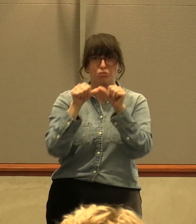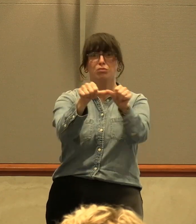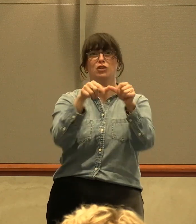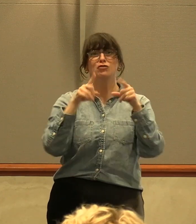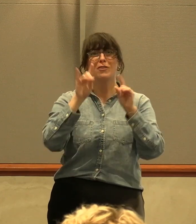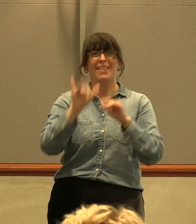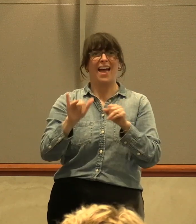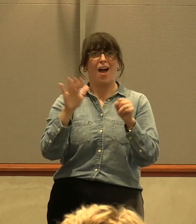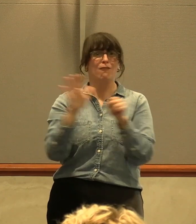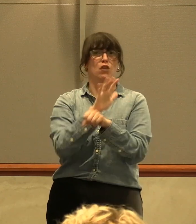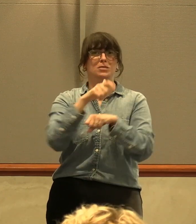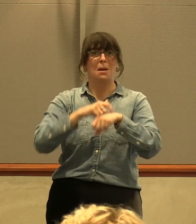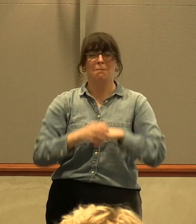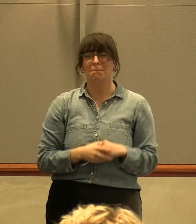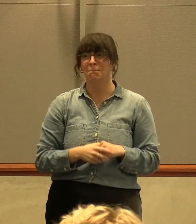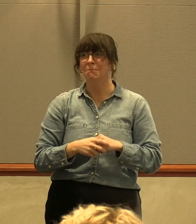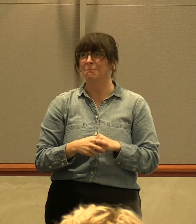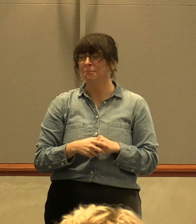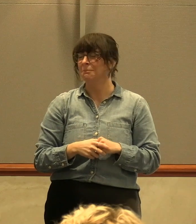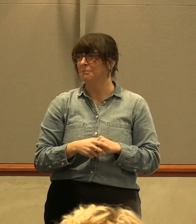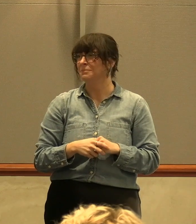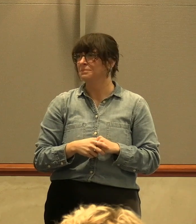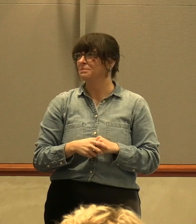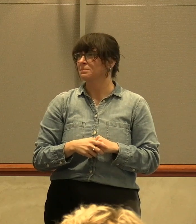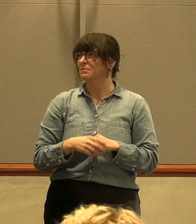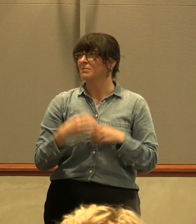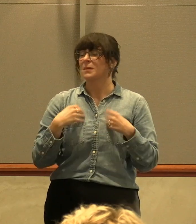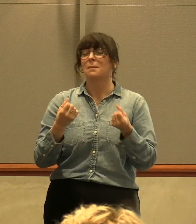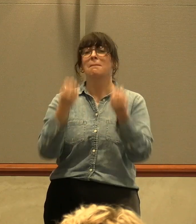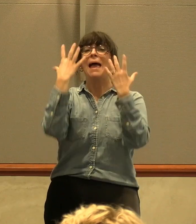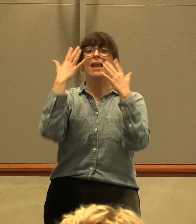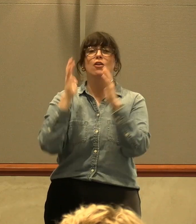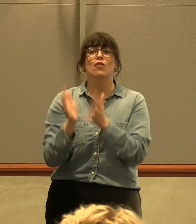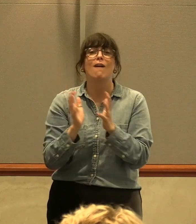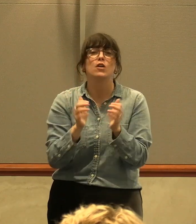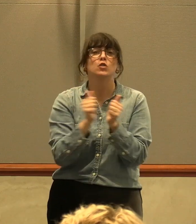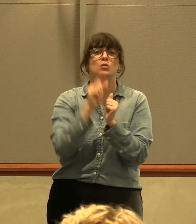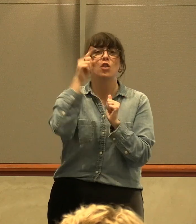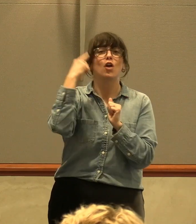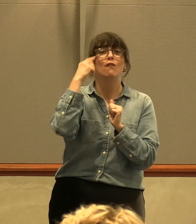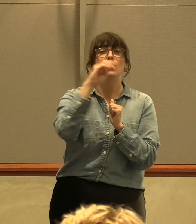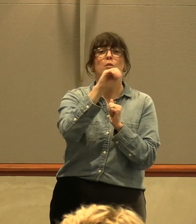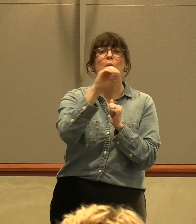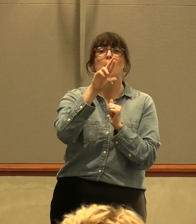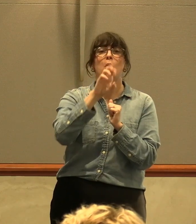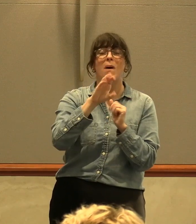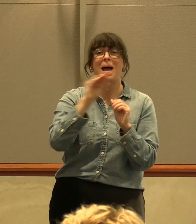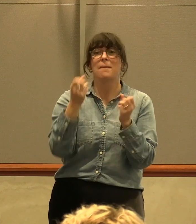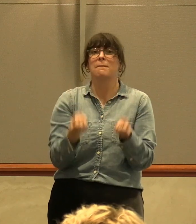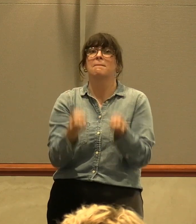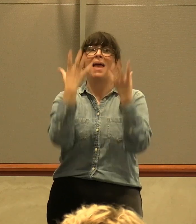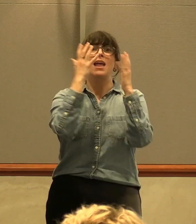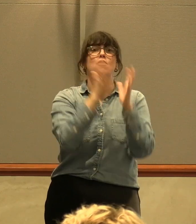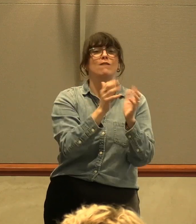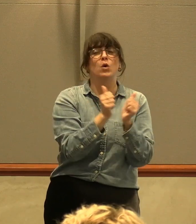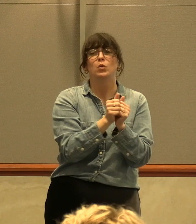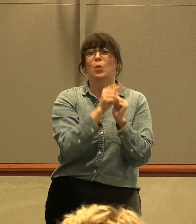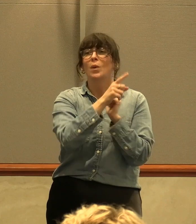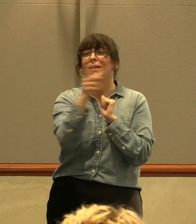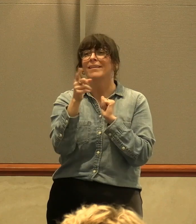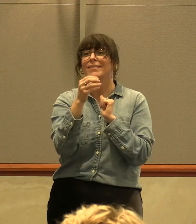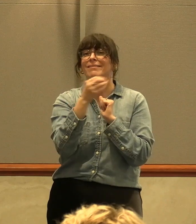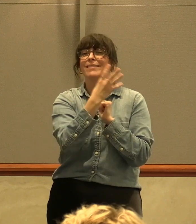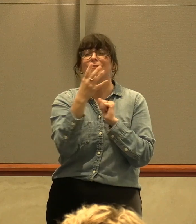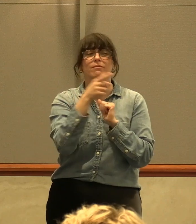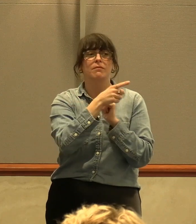that entire period. I've had many conversations with Governor Moore and many conversations with our federal team.